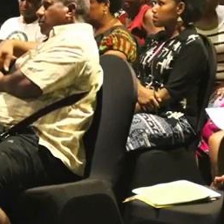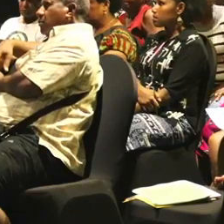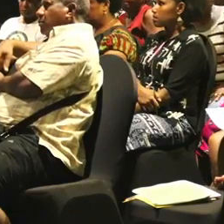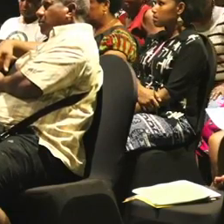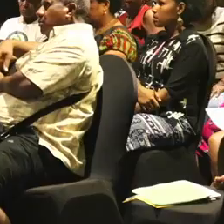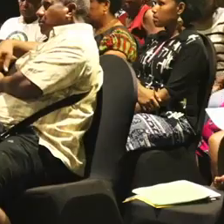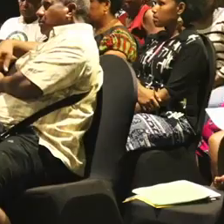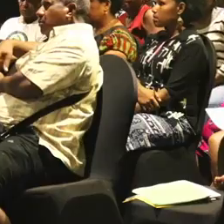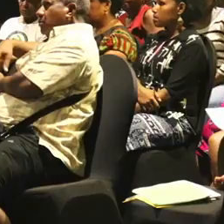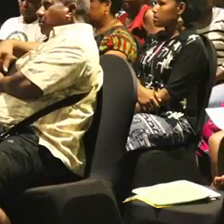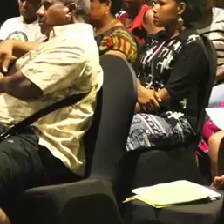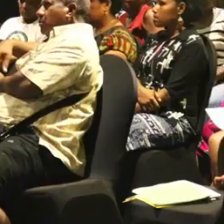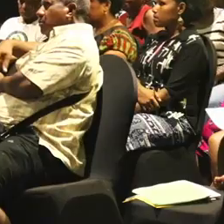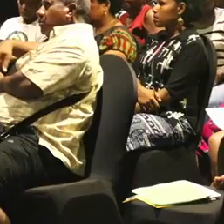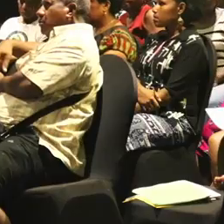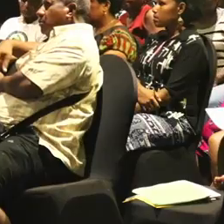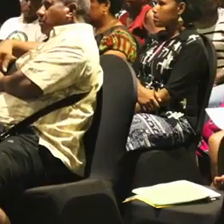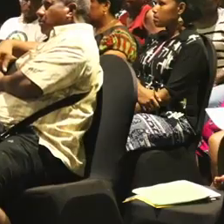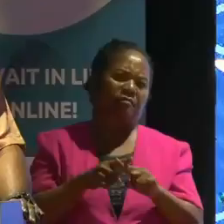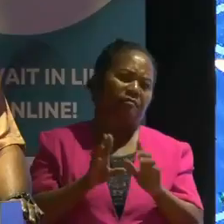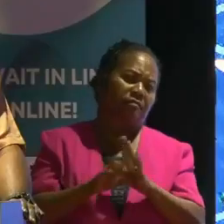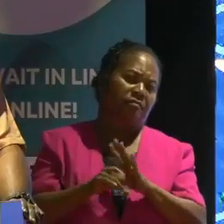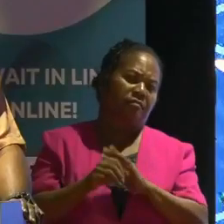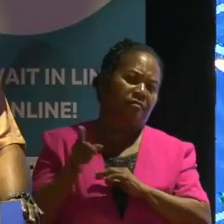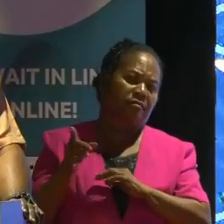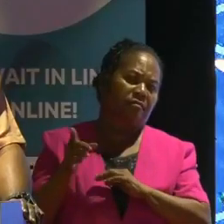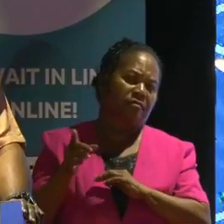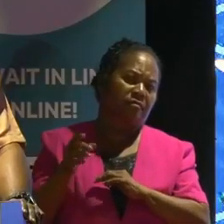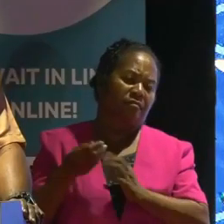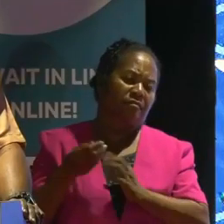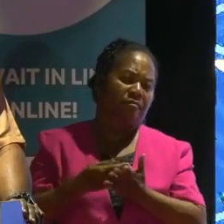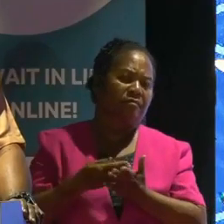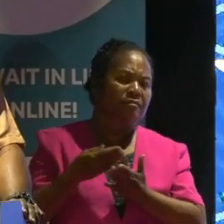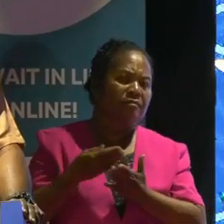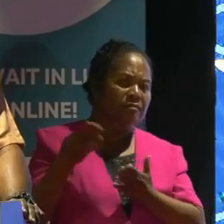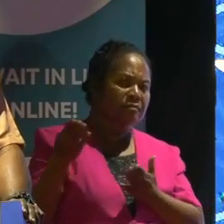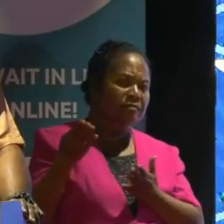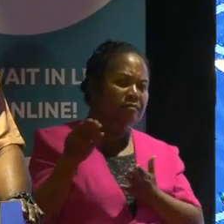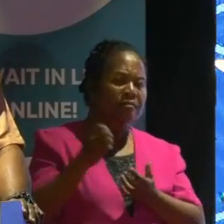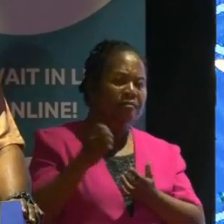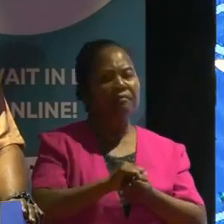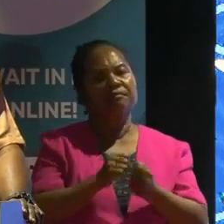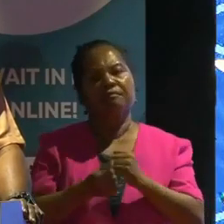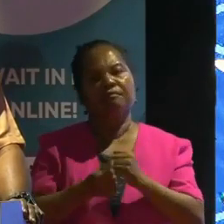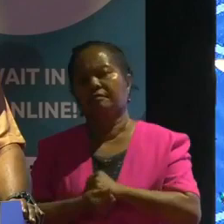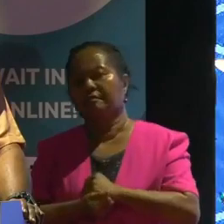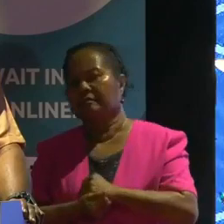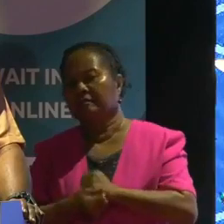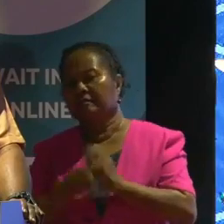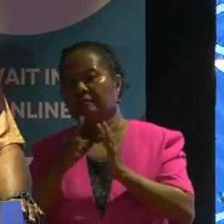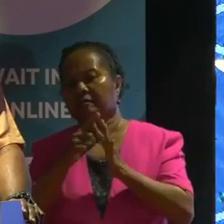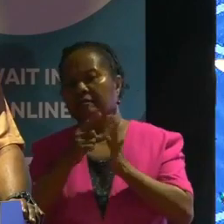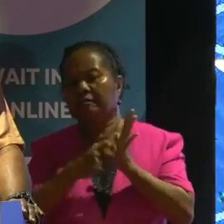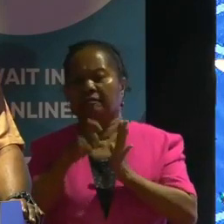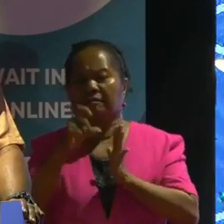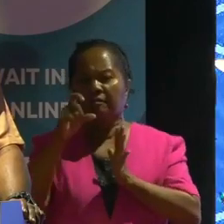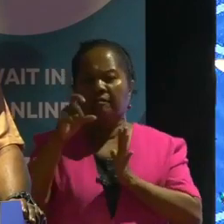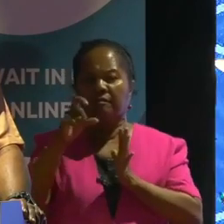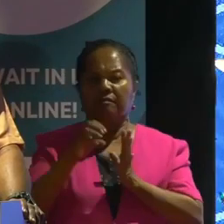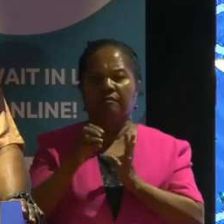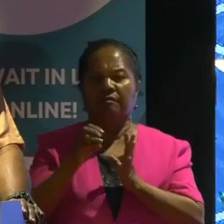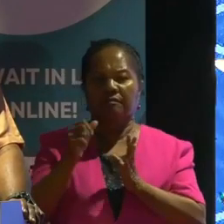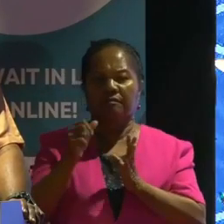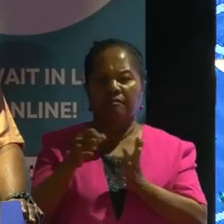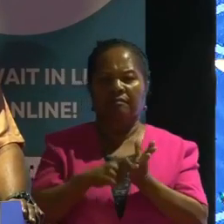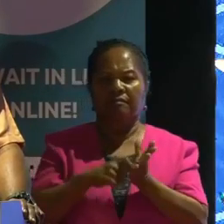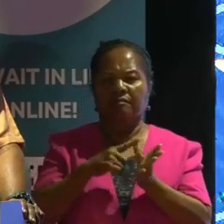superannuation I'm just tax him. But time will put him annual tax return on some company and put him go you look law some black and all average law